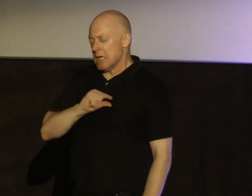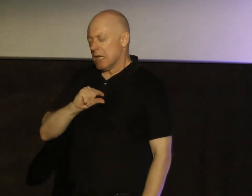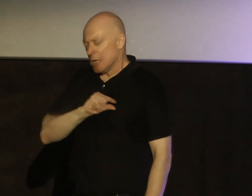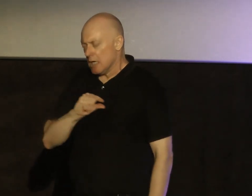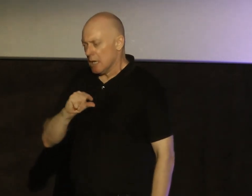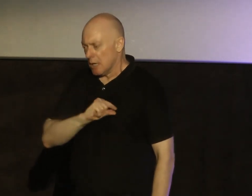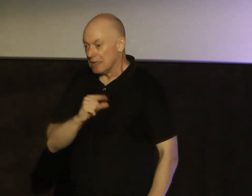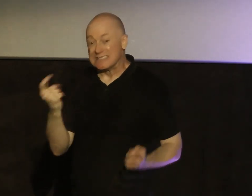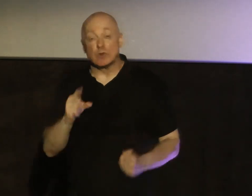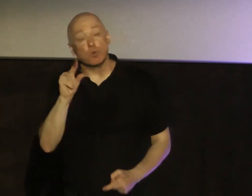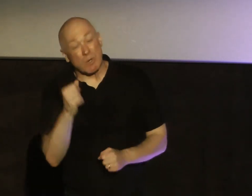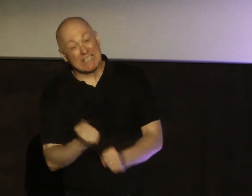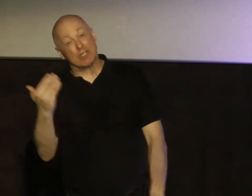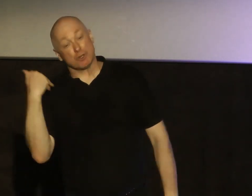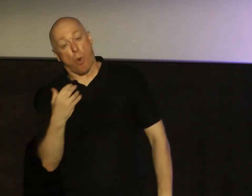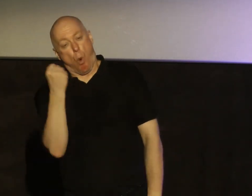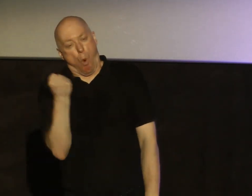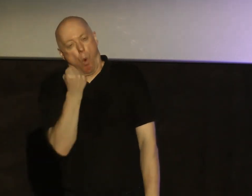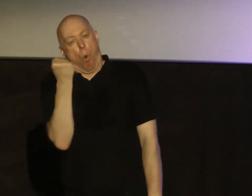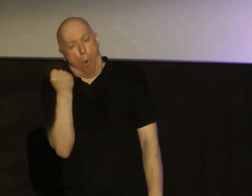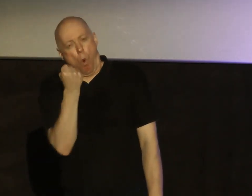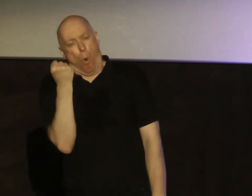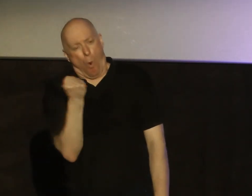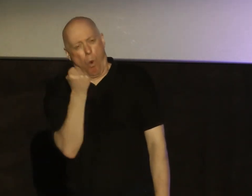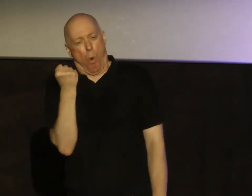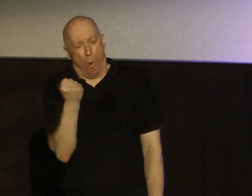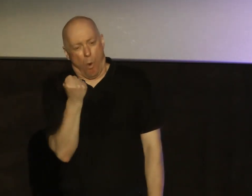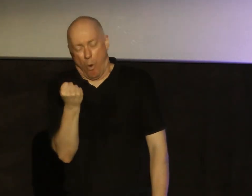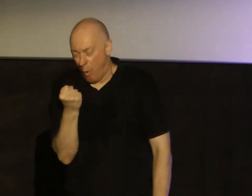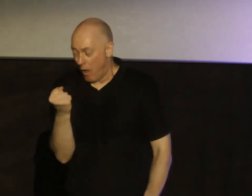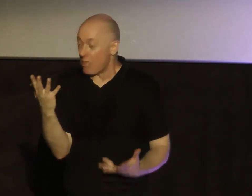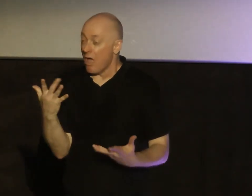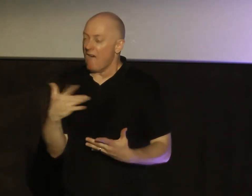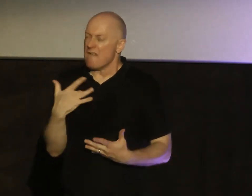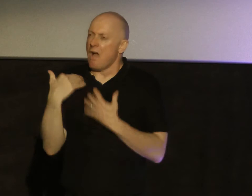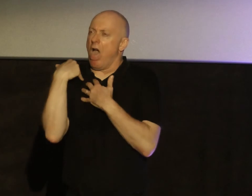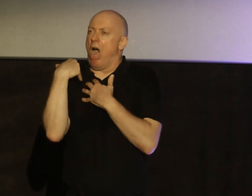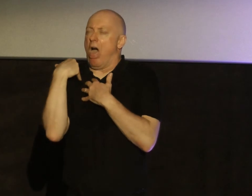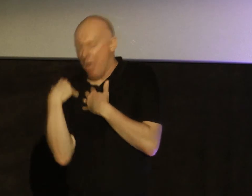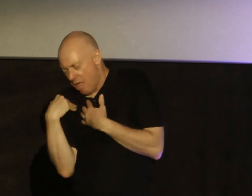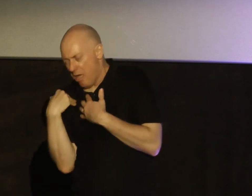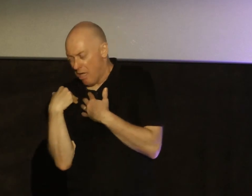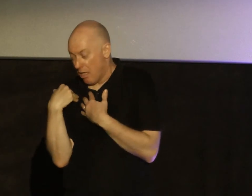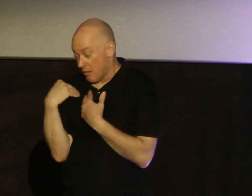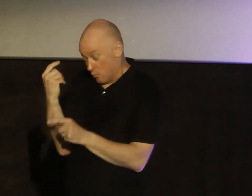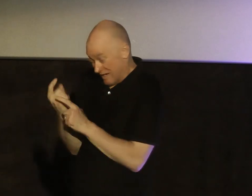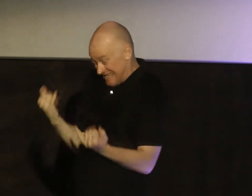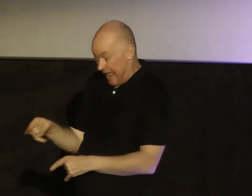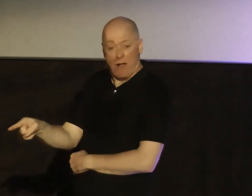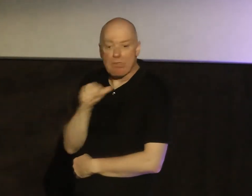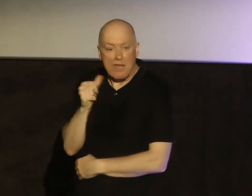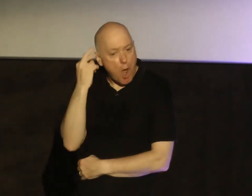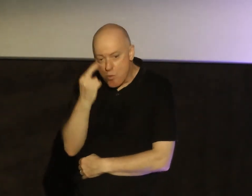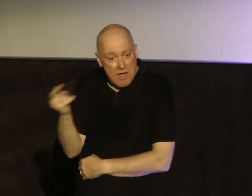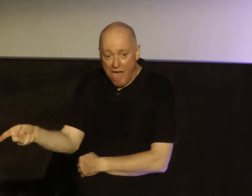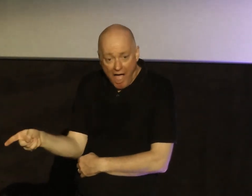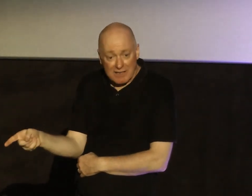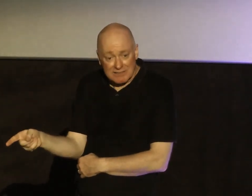they committed 20 years ago, and they're bearing it in its full weight probably right now in this moment, not even realizing that their brother